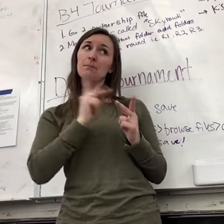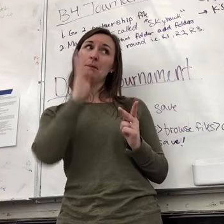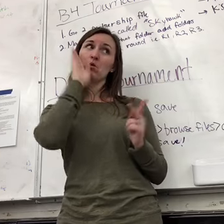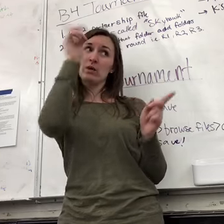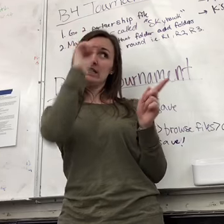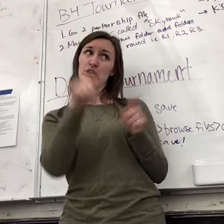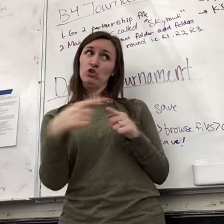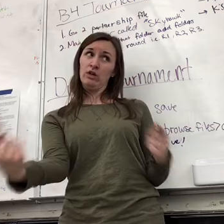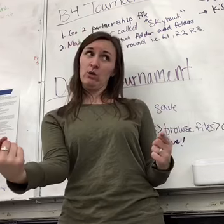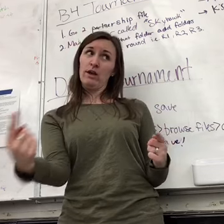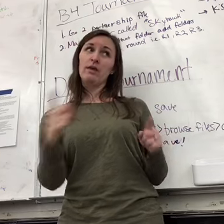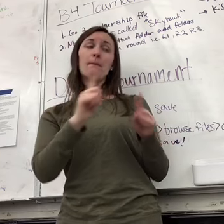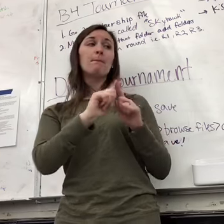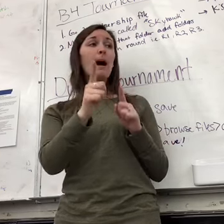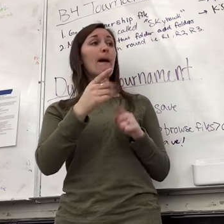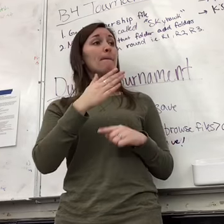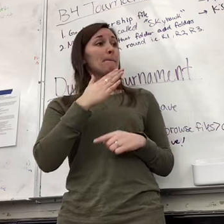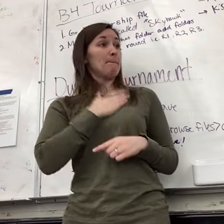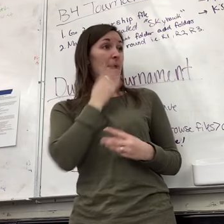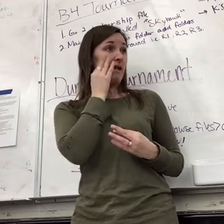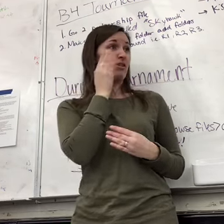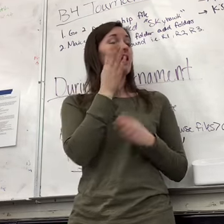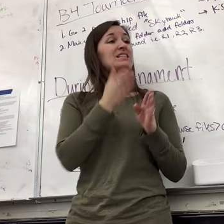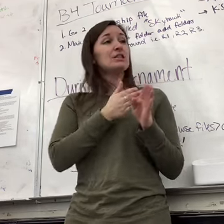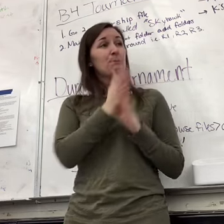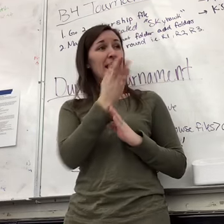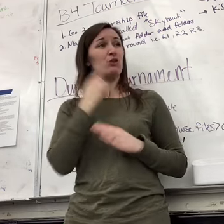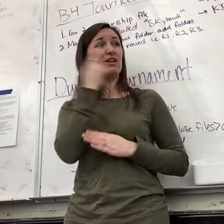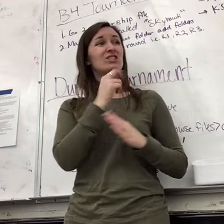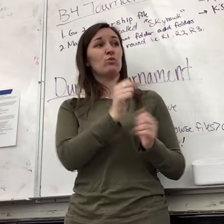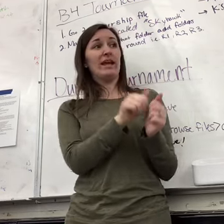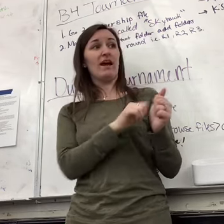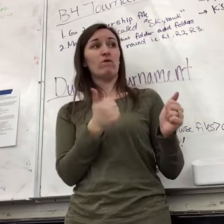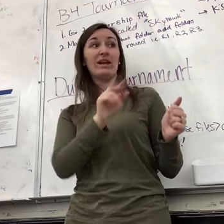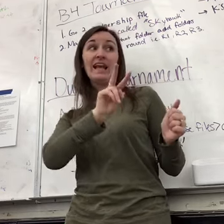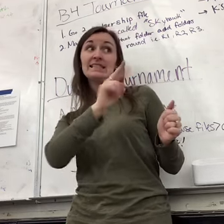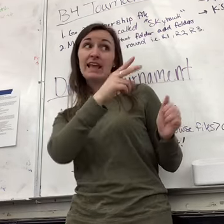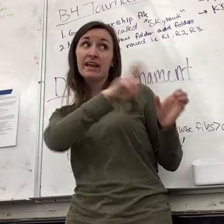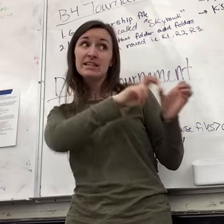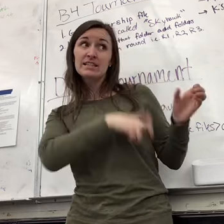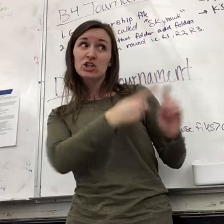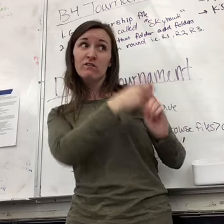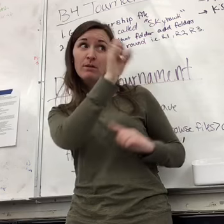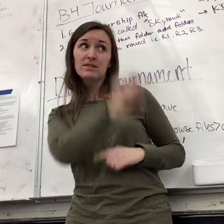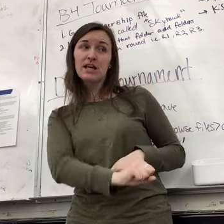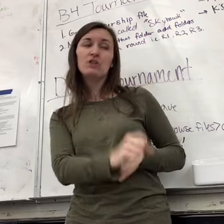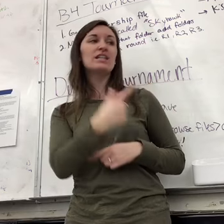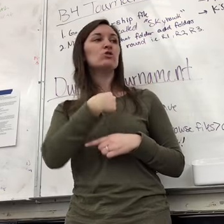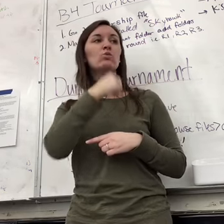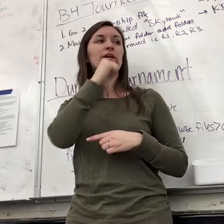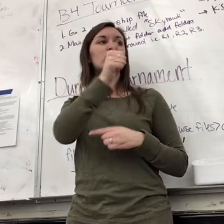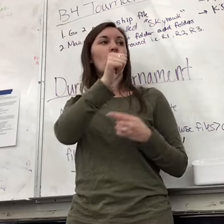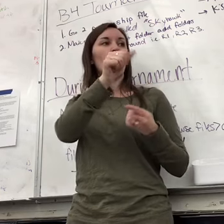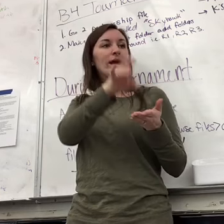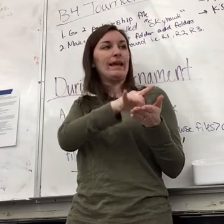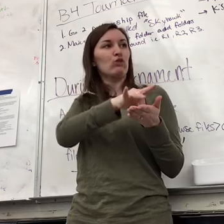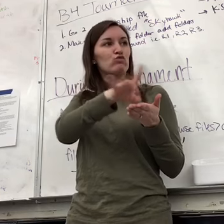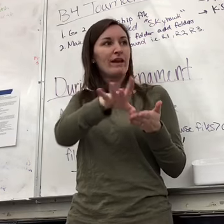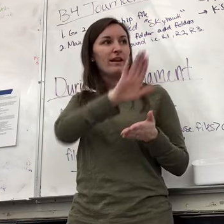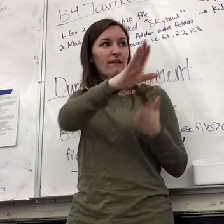say that the major reason we stopped the secession from the South is we don't execute their leaders. We pardon the vast majority of them. We